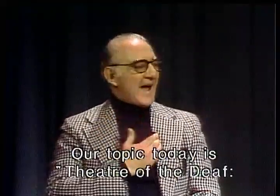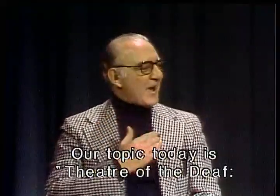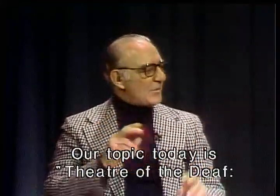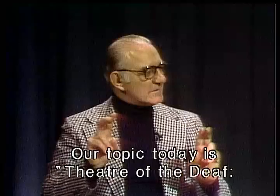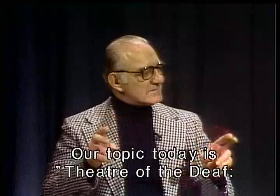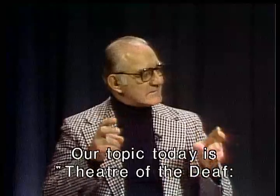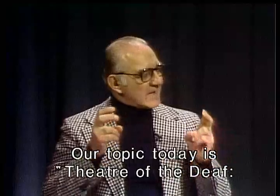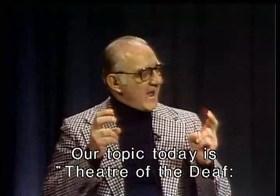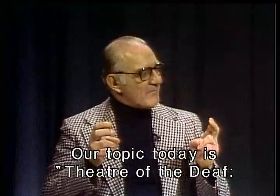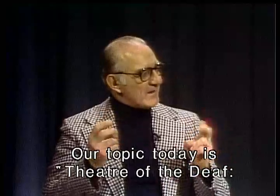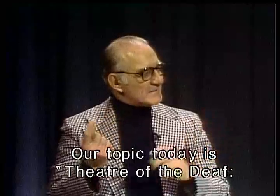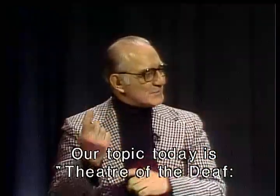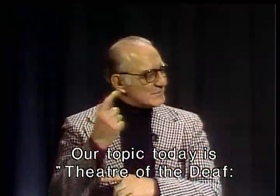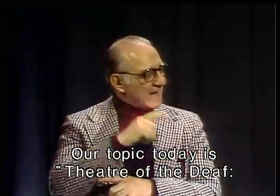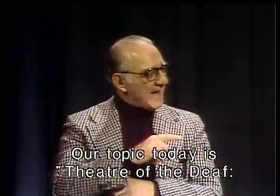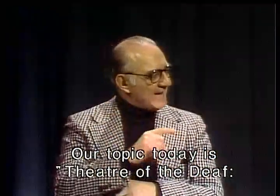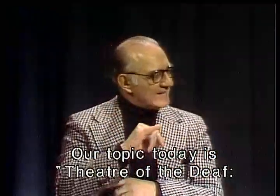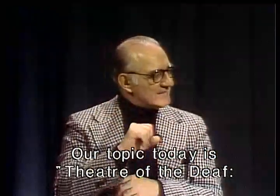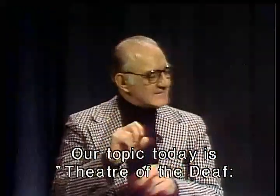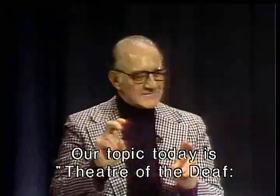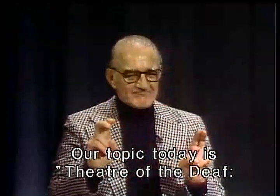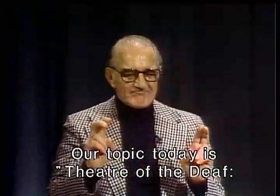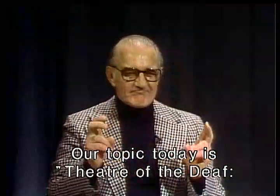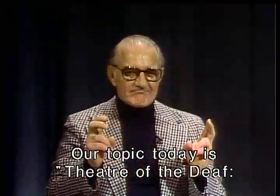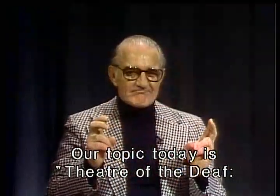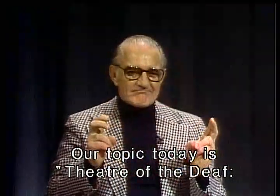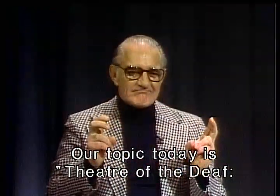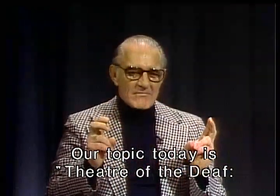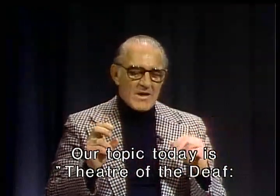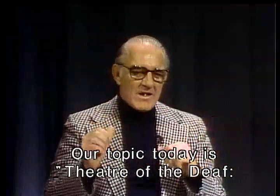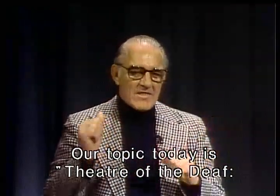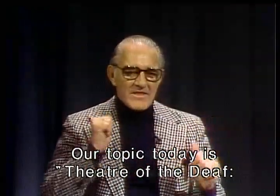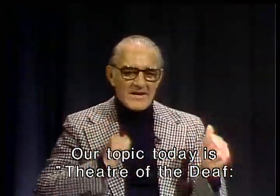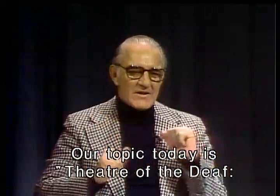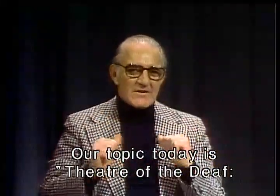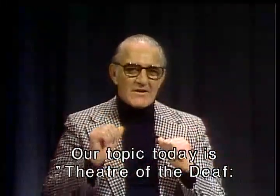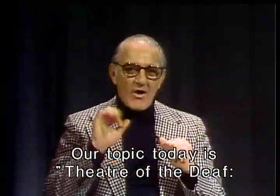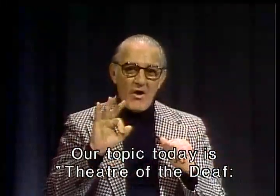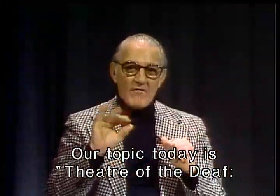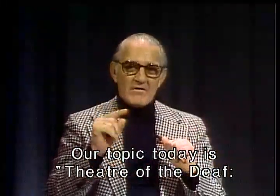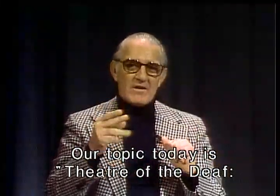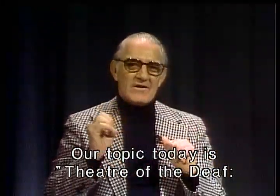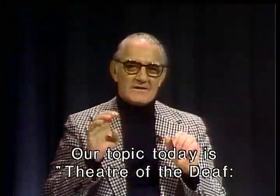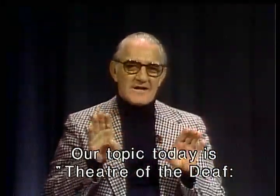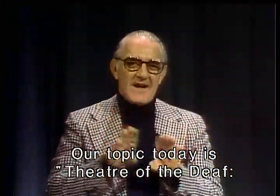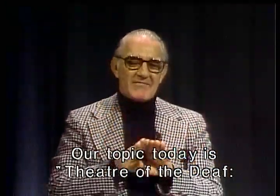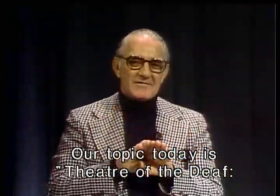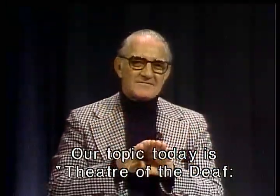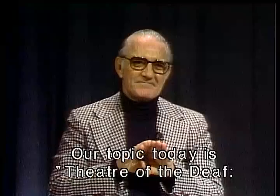Our topic today is theater of the deaf.